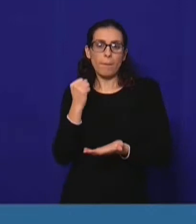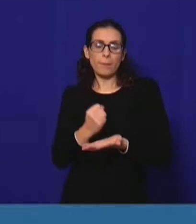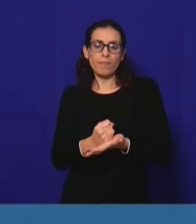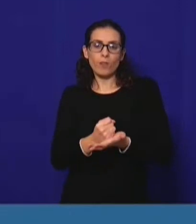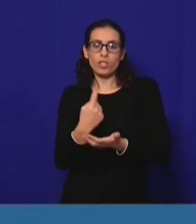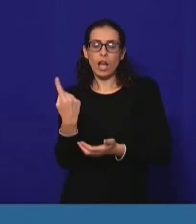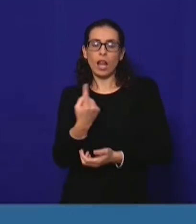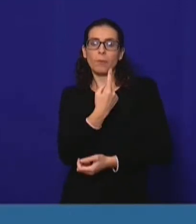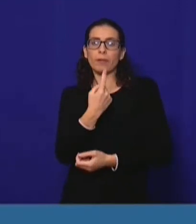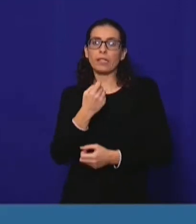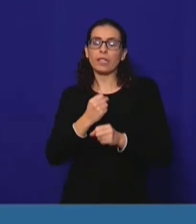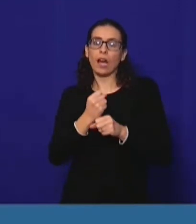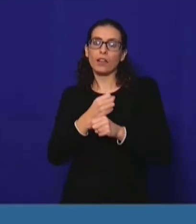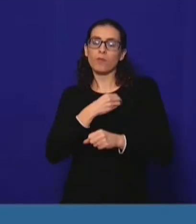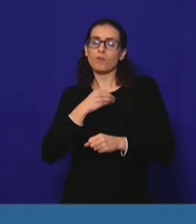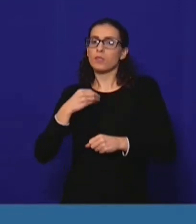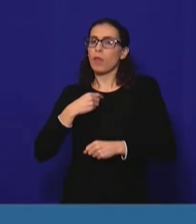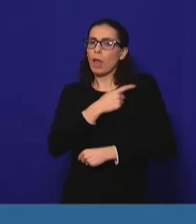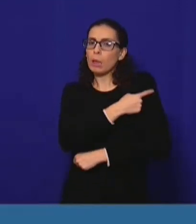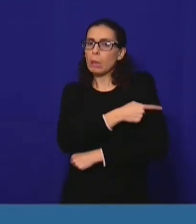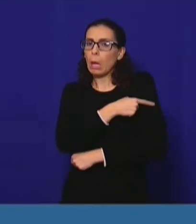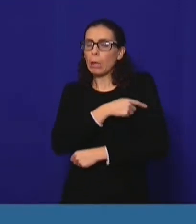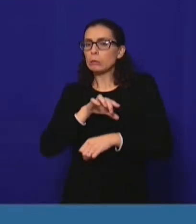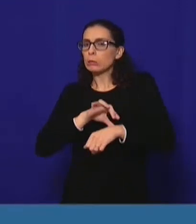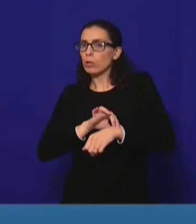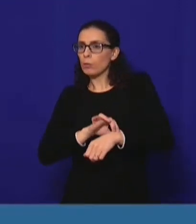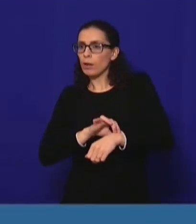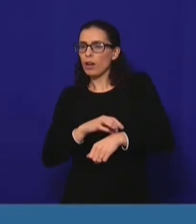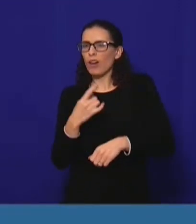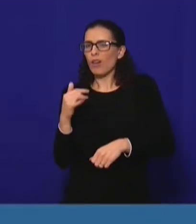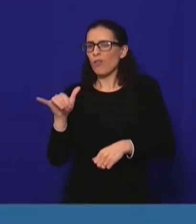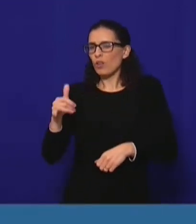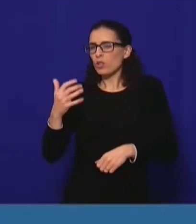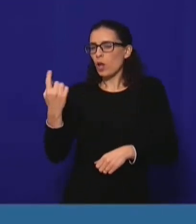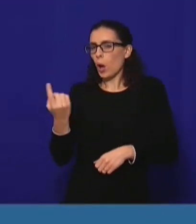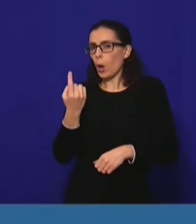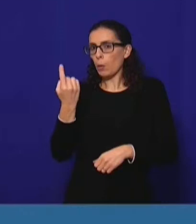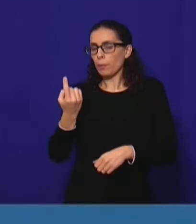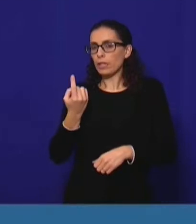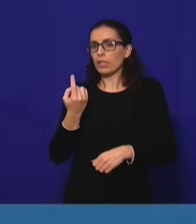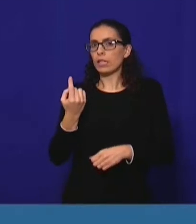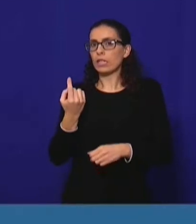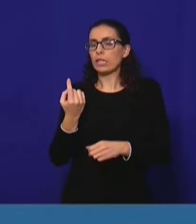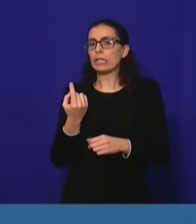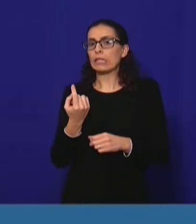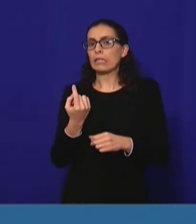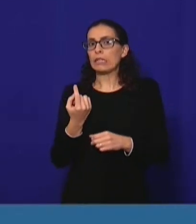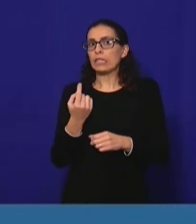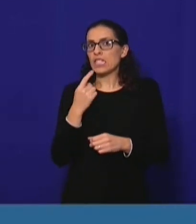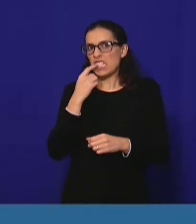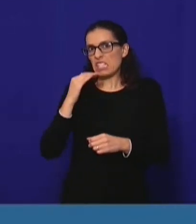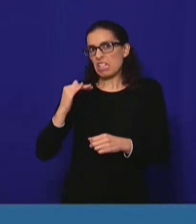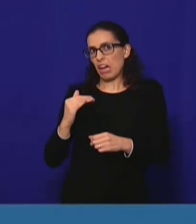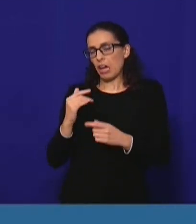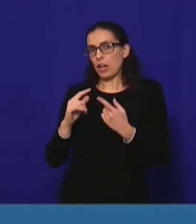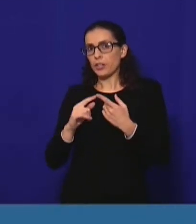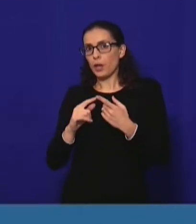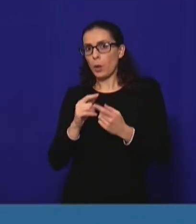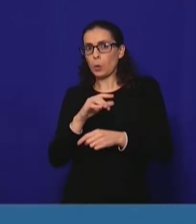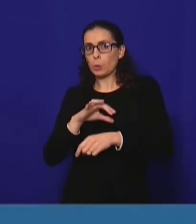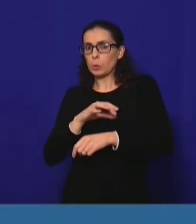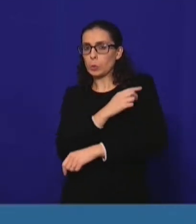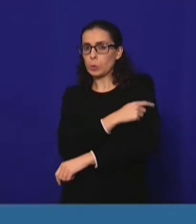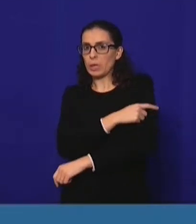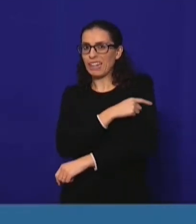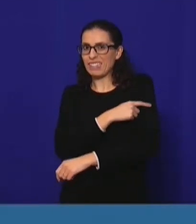Maltese doctors that there is a vaccine hesitancy among GPs, especially young trainees. Shouldn't frontliners have to